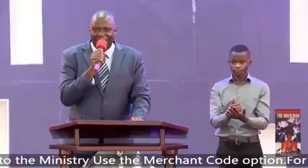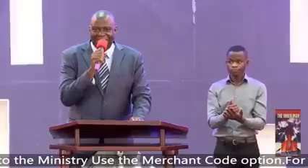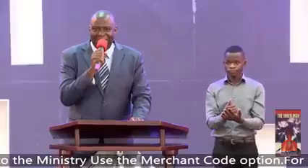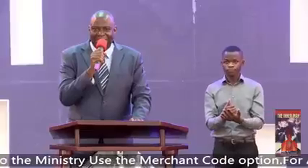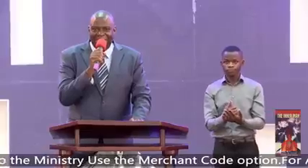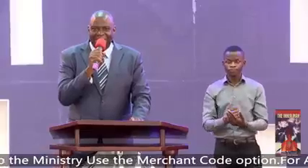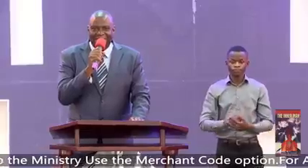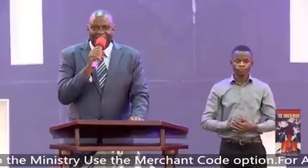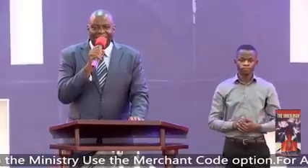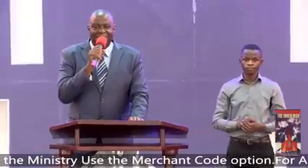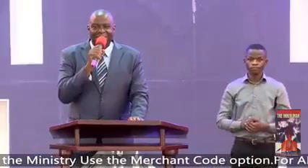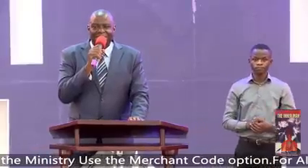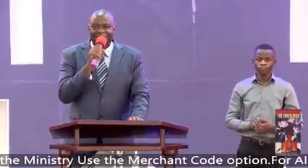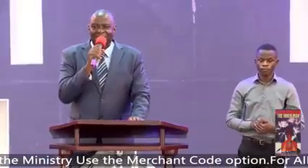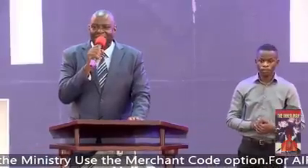Amen.